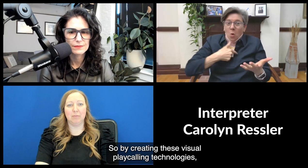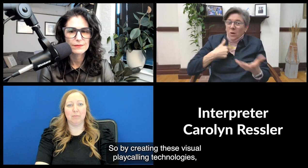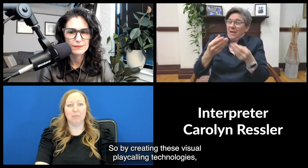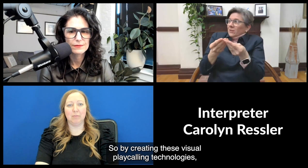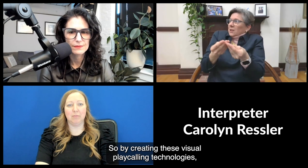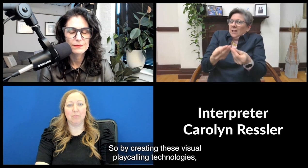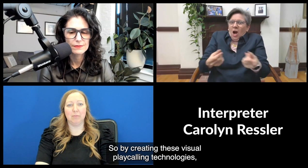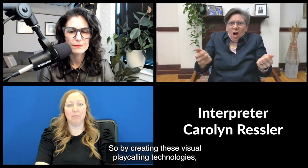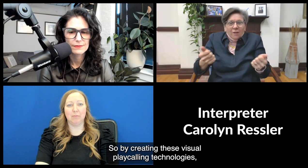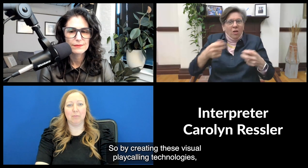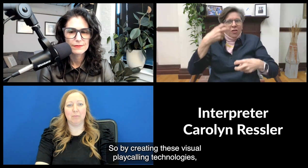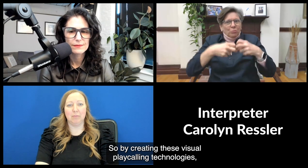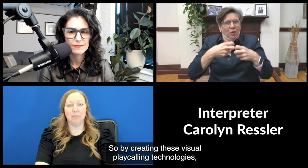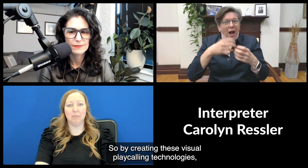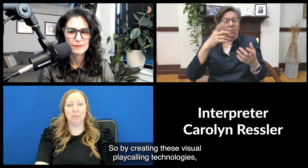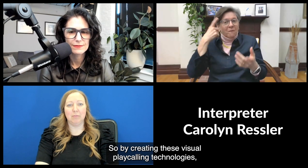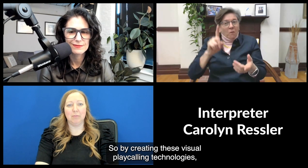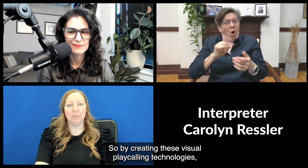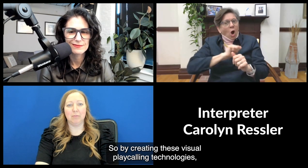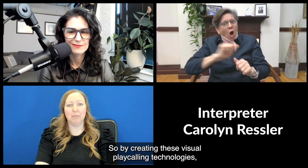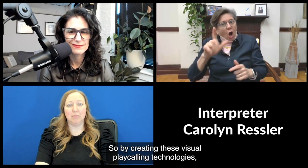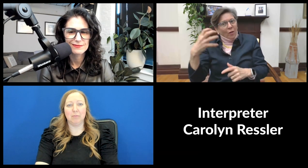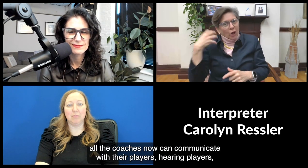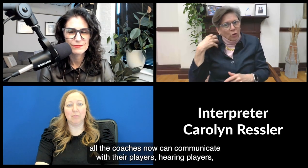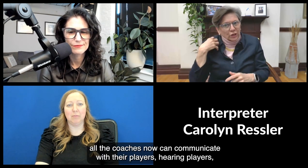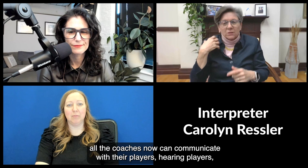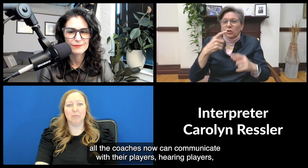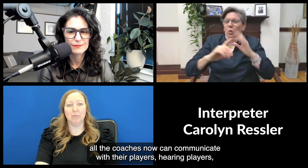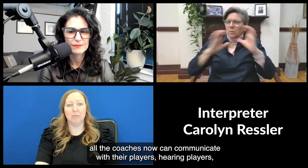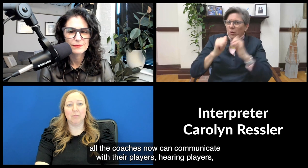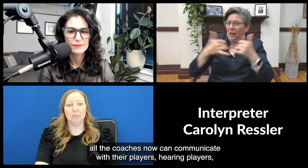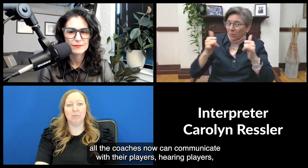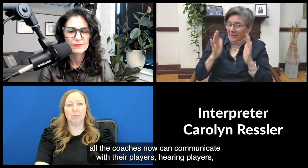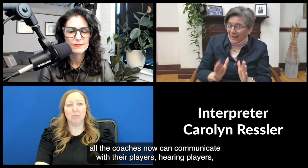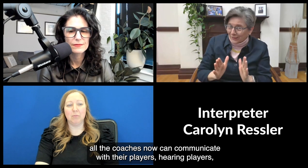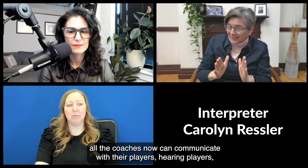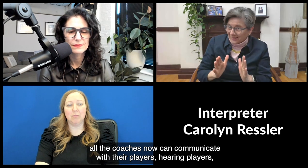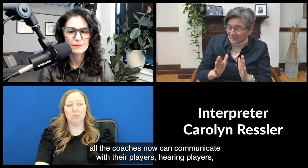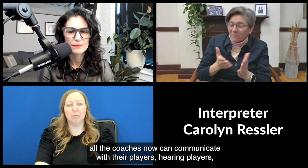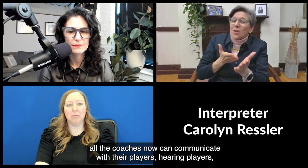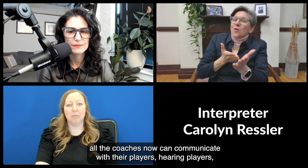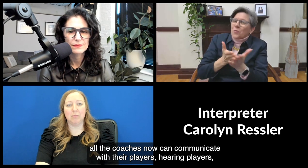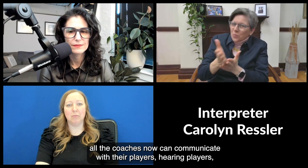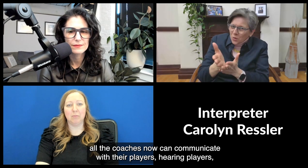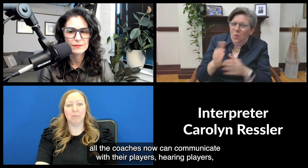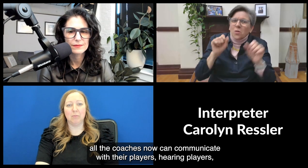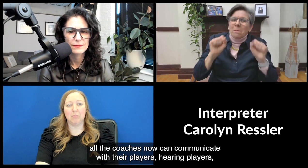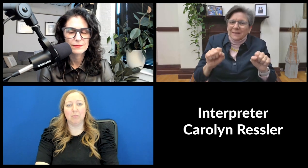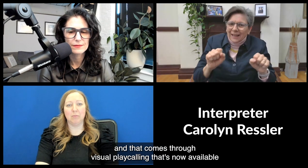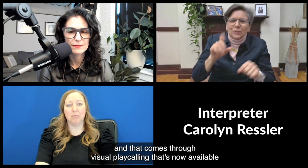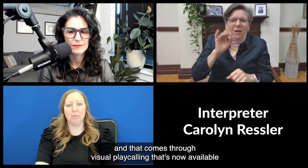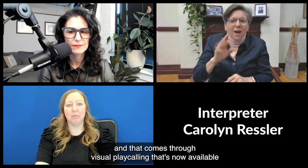fans are so loud. So by creating these visual play calling technologies, all the coaches now can communicate with their